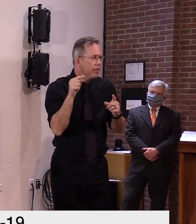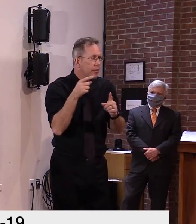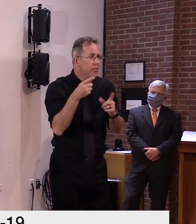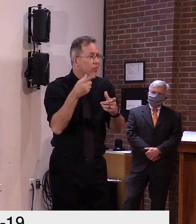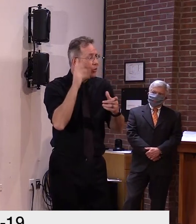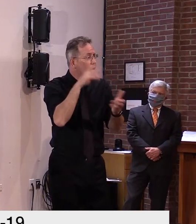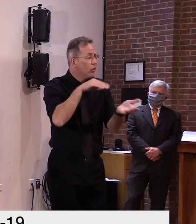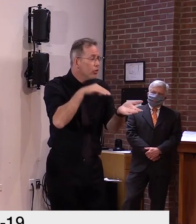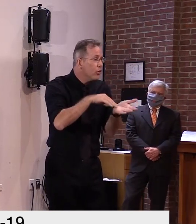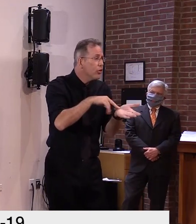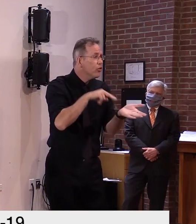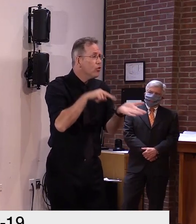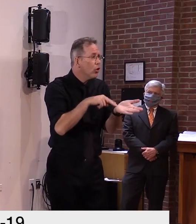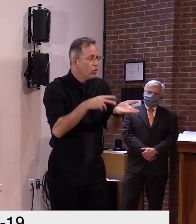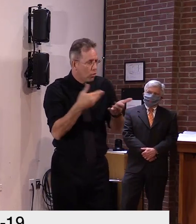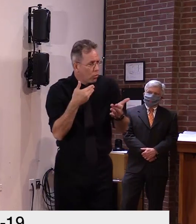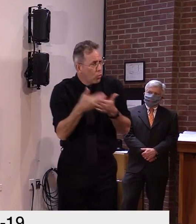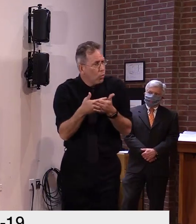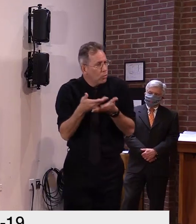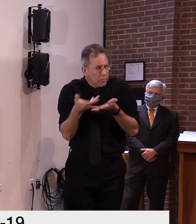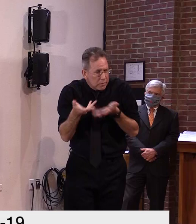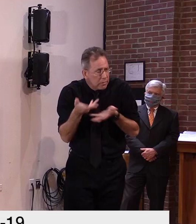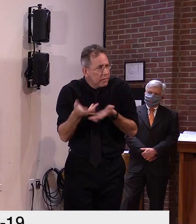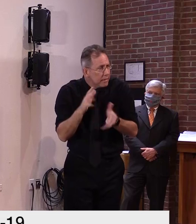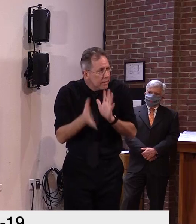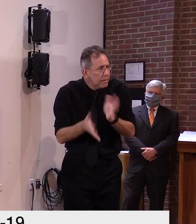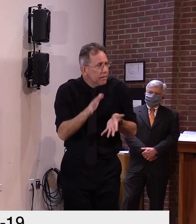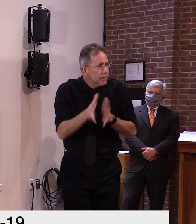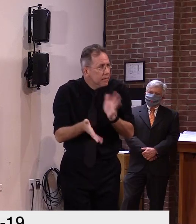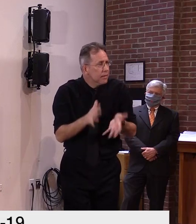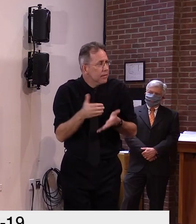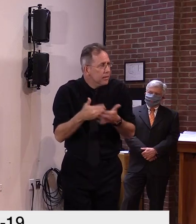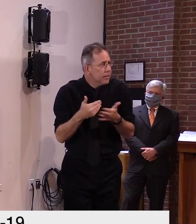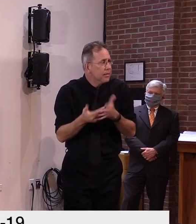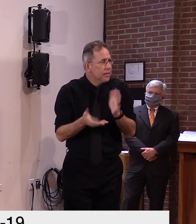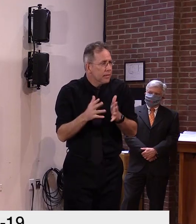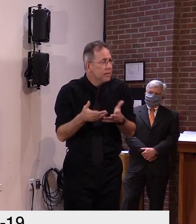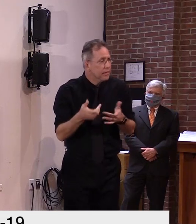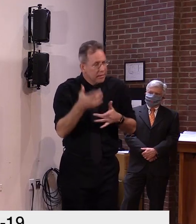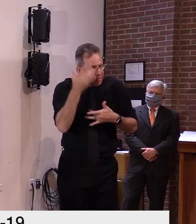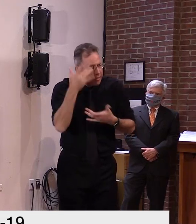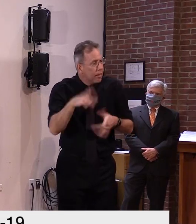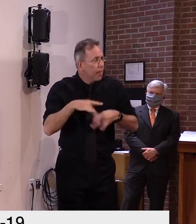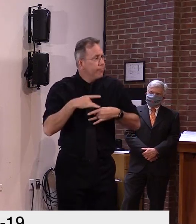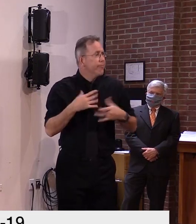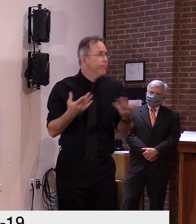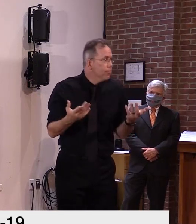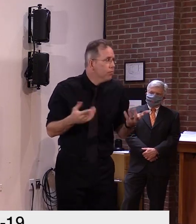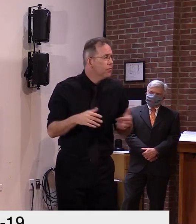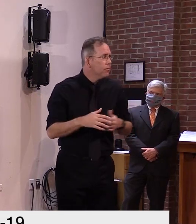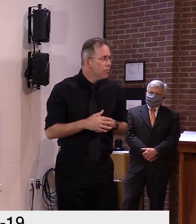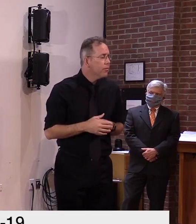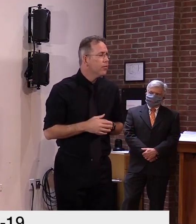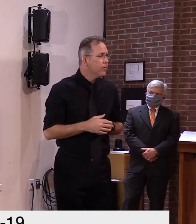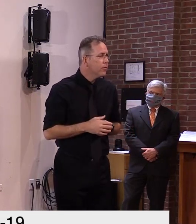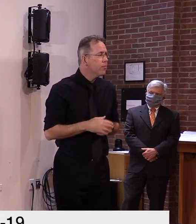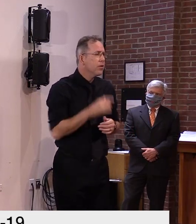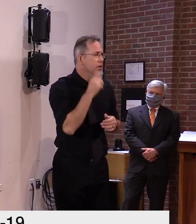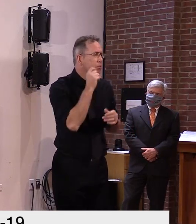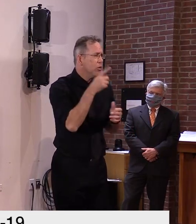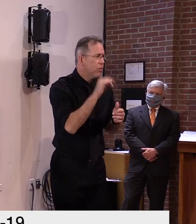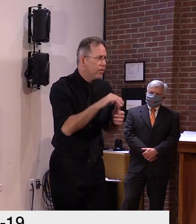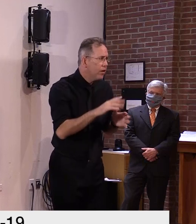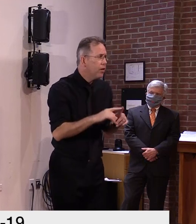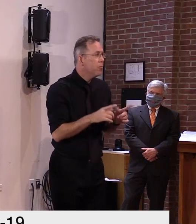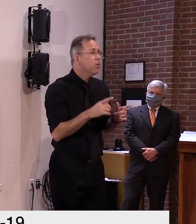interacting with the public, some of whom may have the virus. The good news is, though, that we're